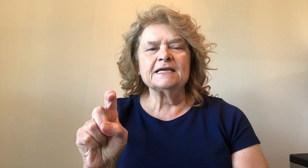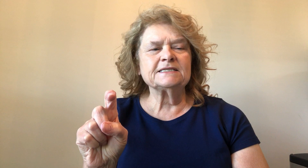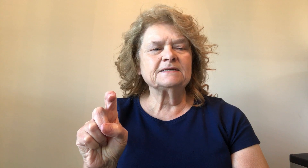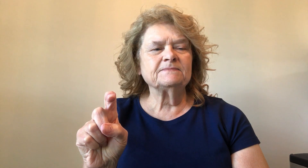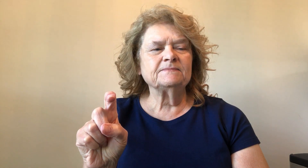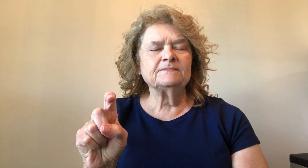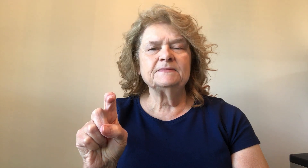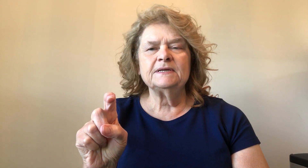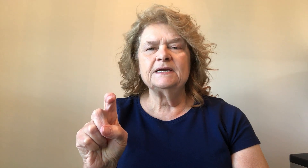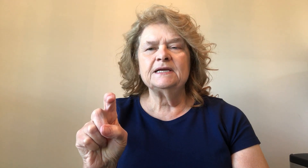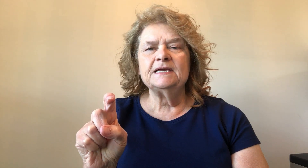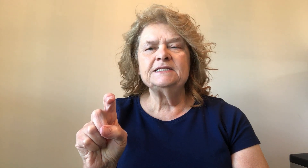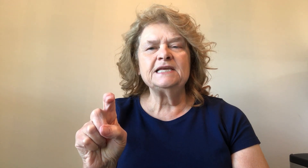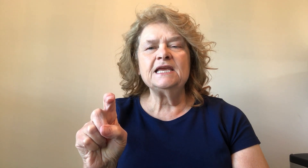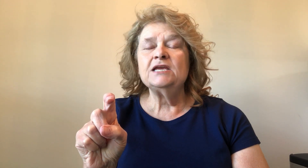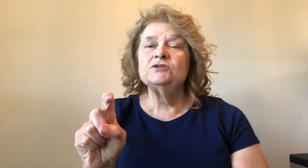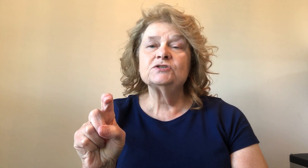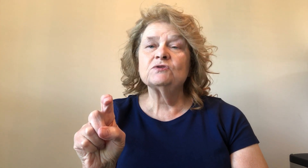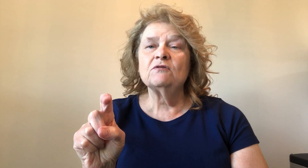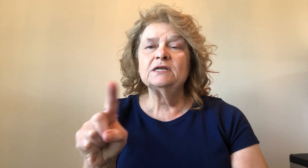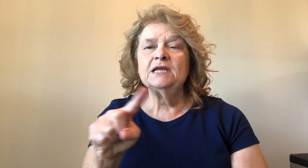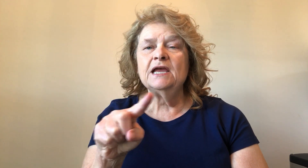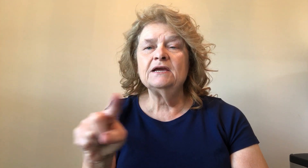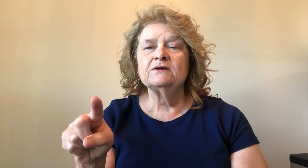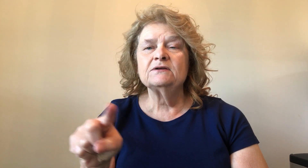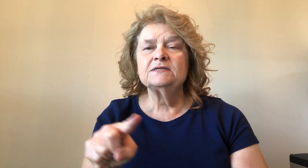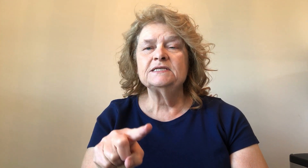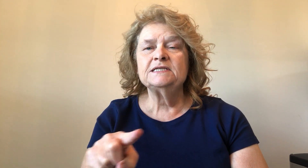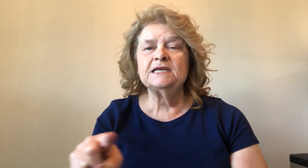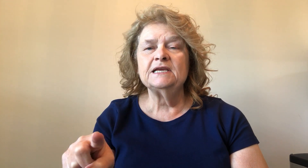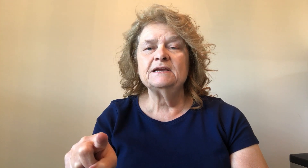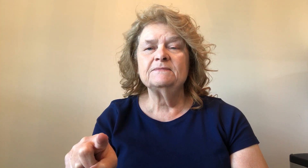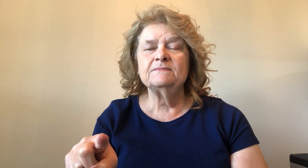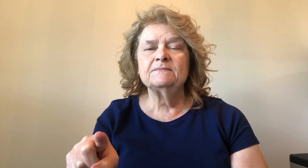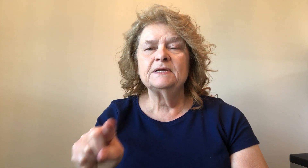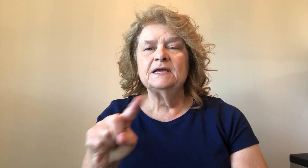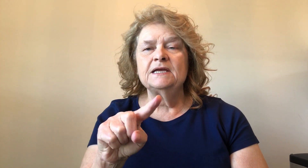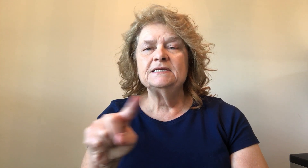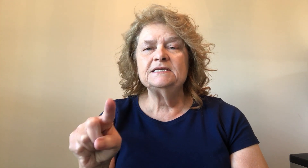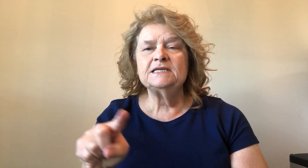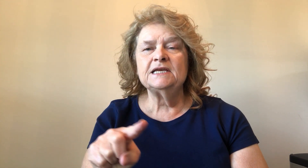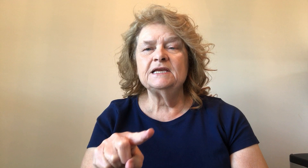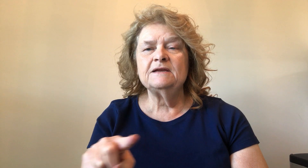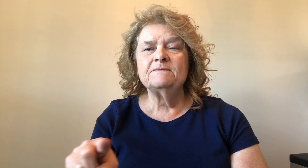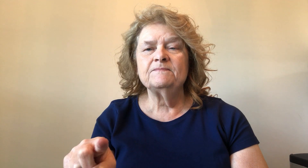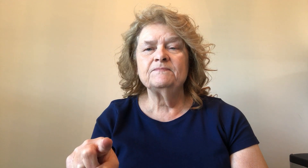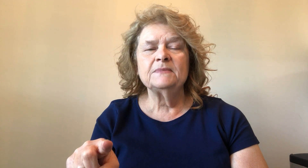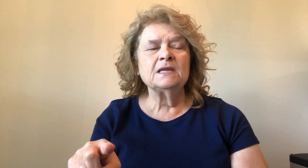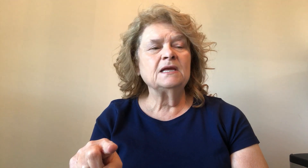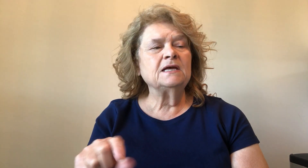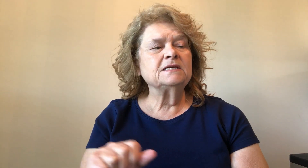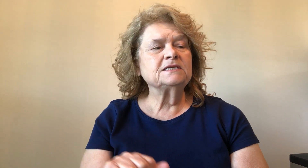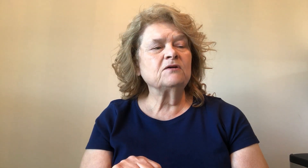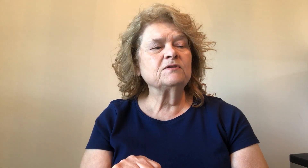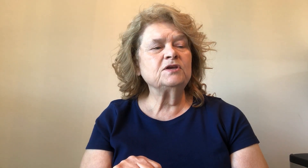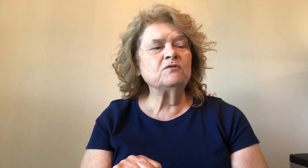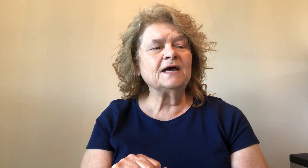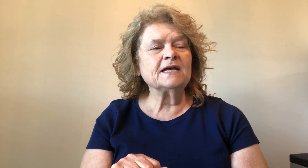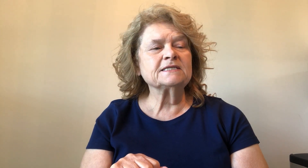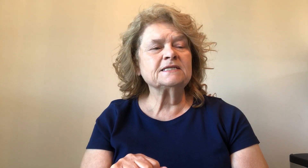X. Z, you just draw it in the air. Z. Z. So Q, X, and